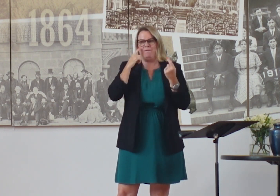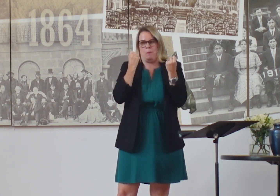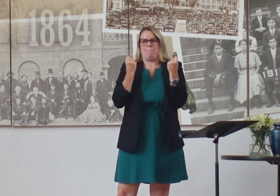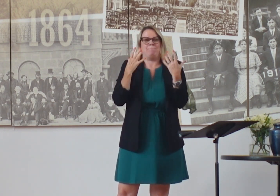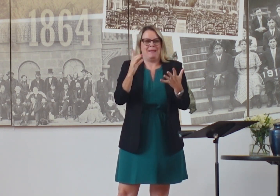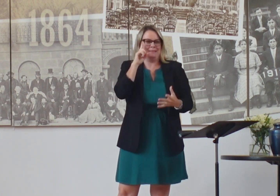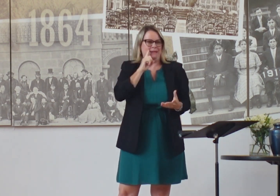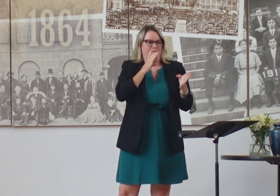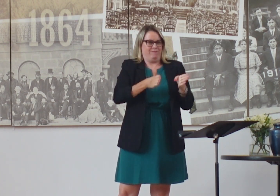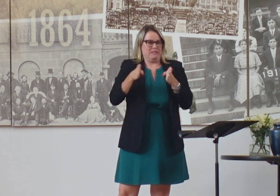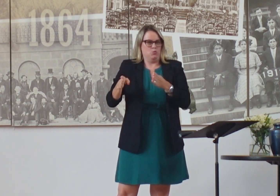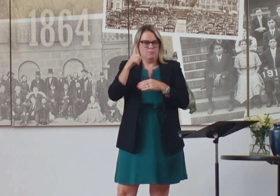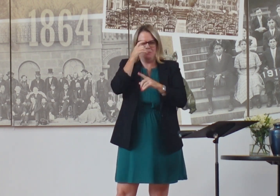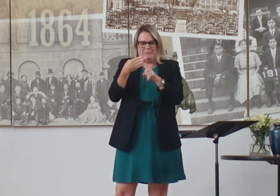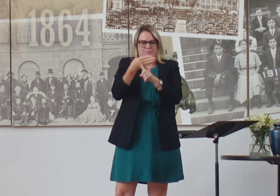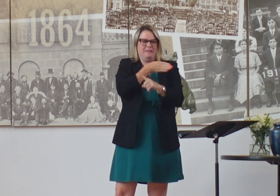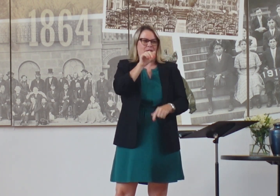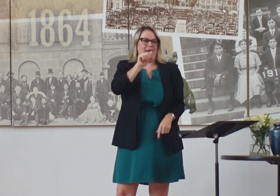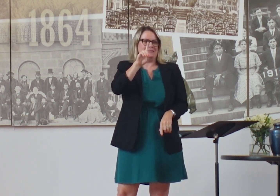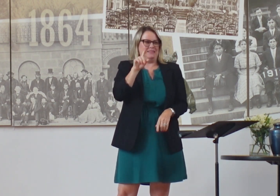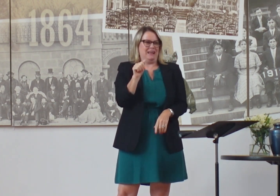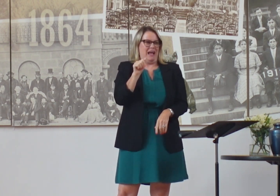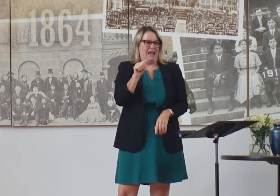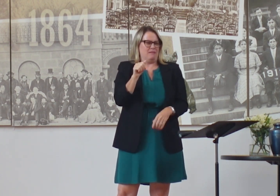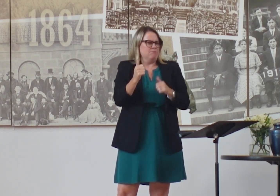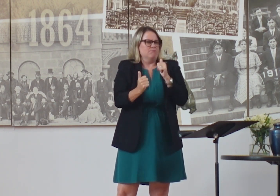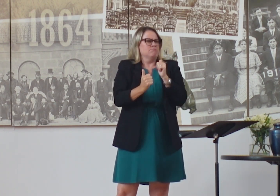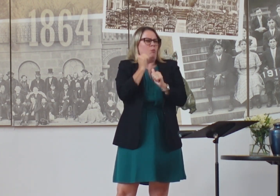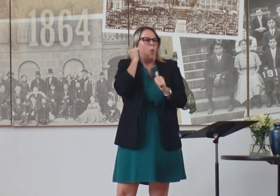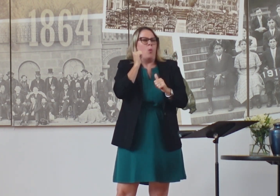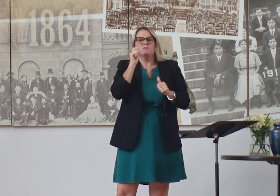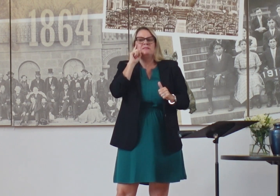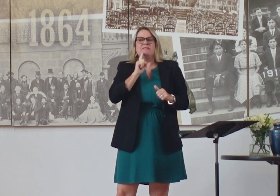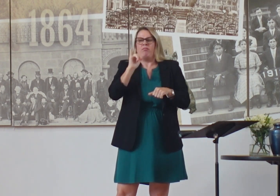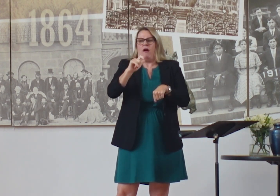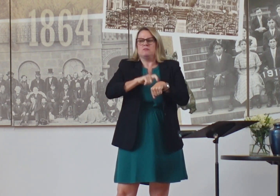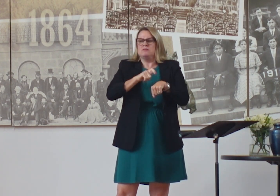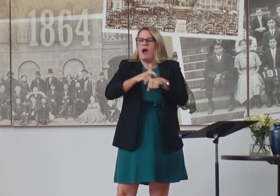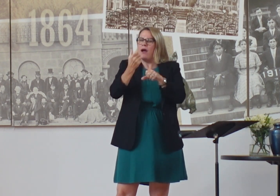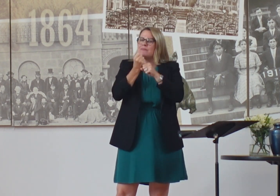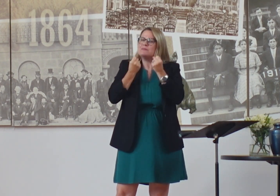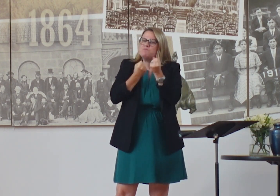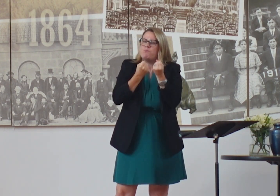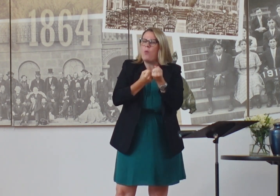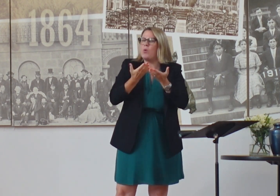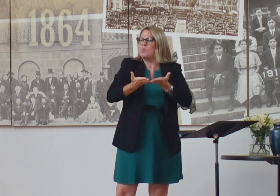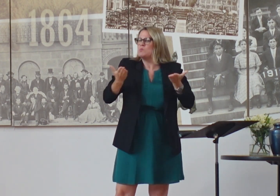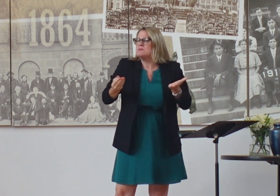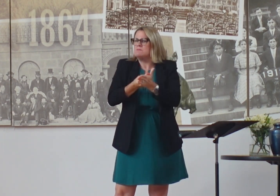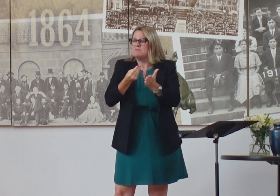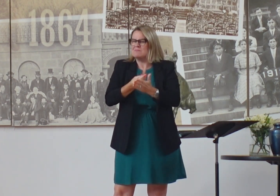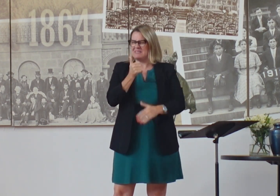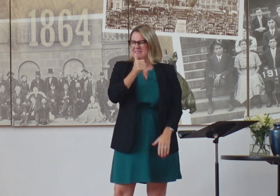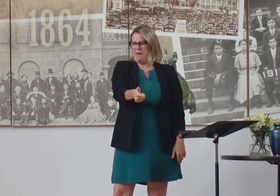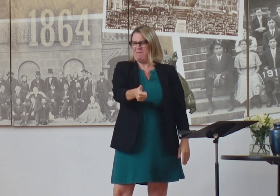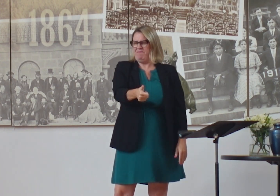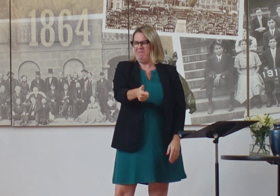that was a game changer for many deaf students. It was pre-ADA, American Disabilities Act. There was not a